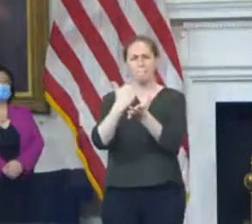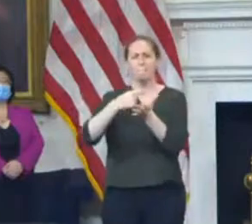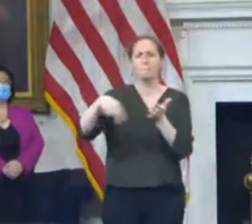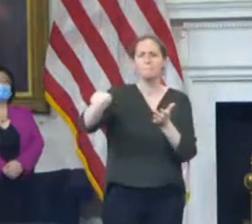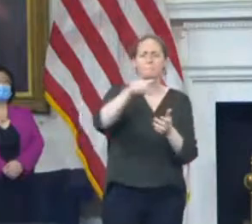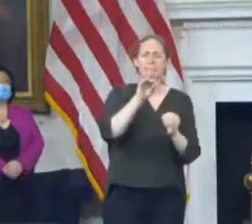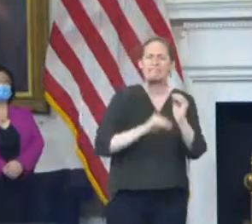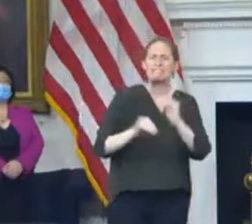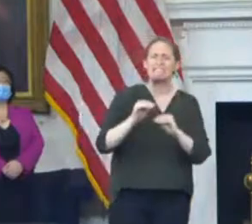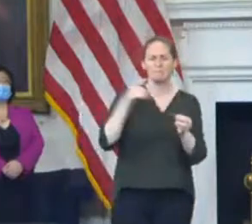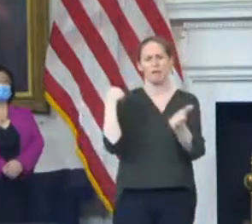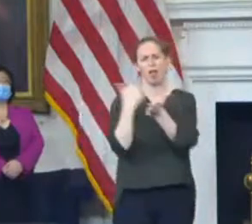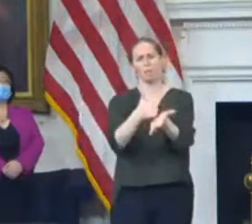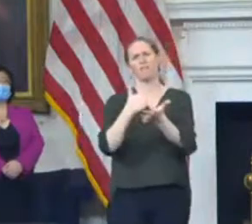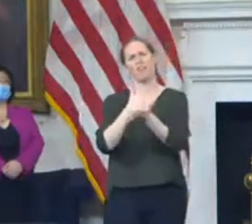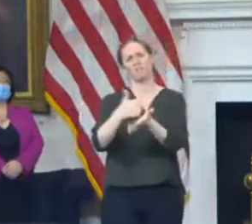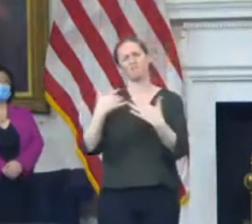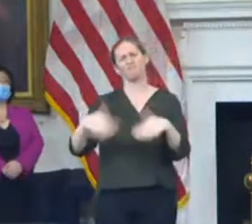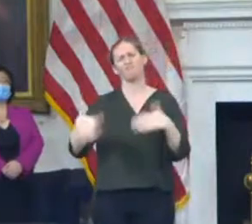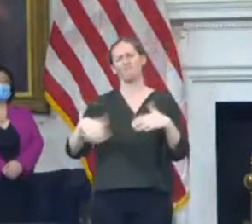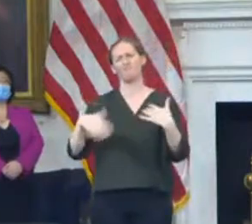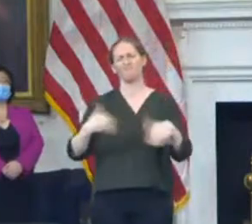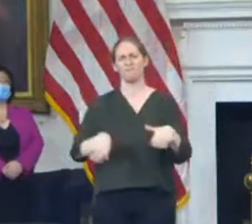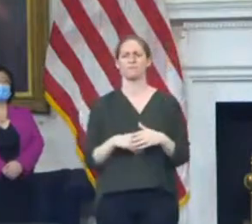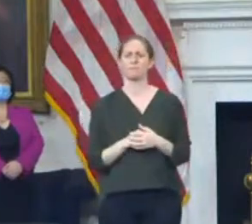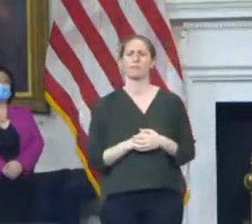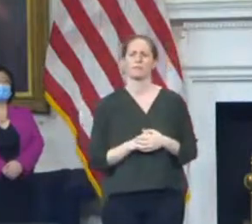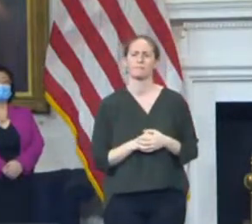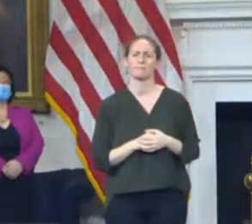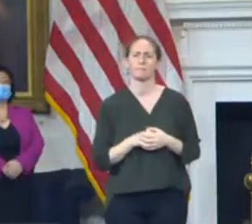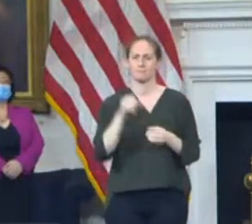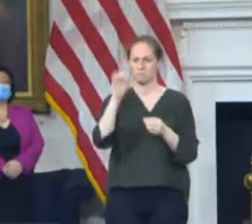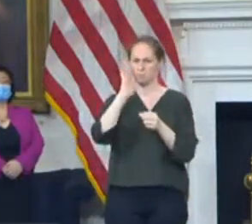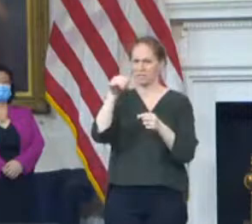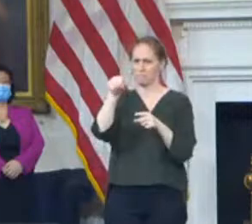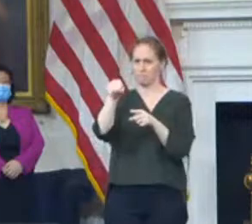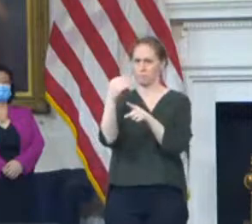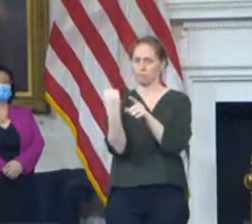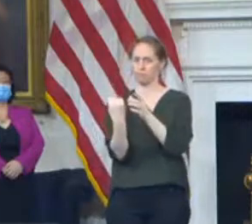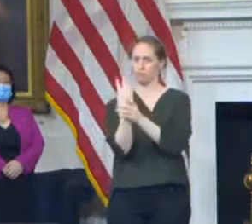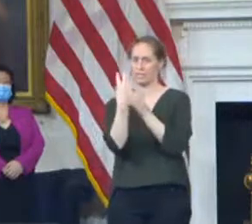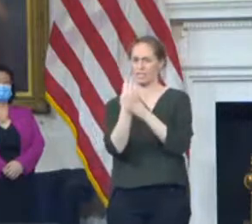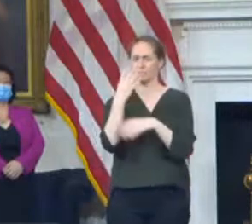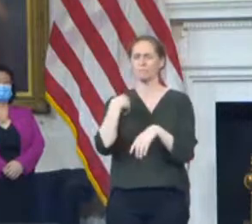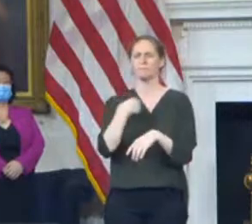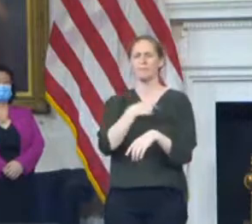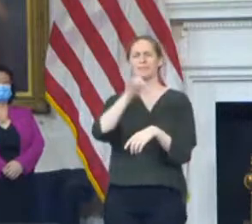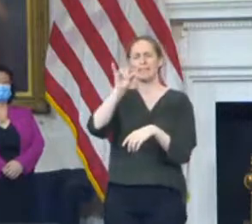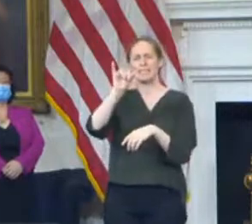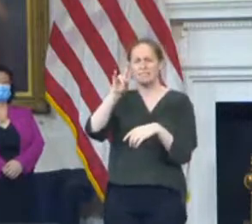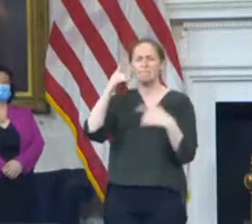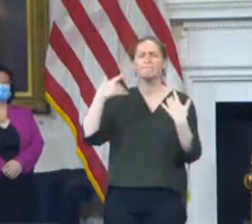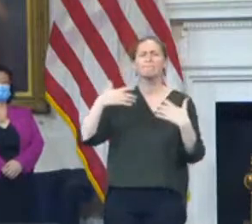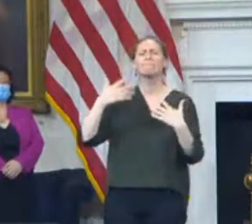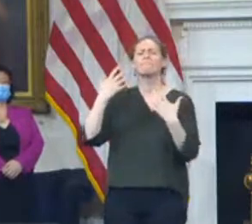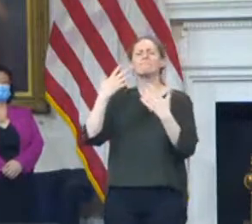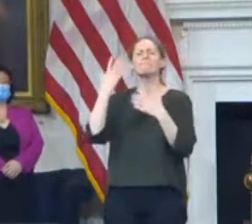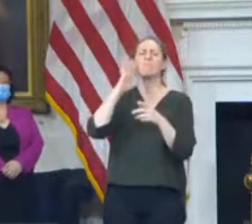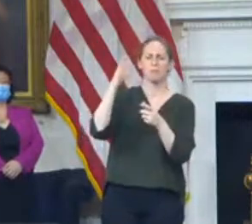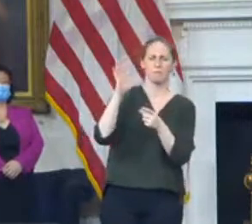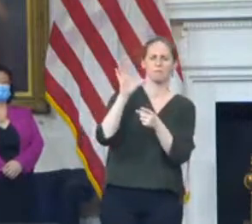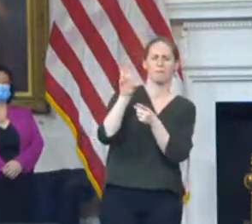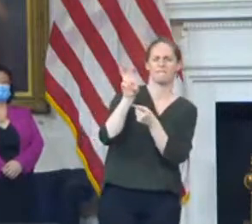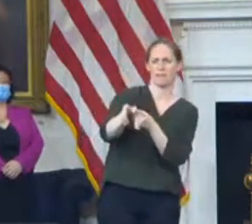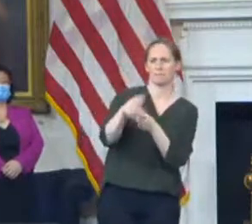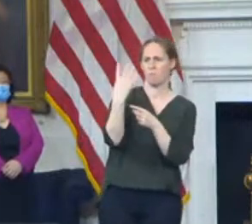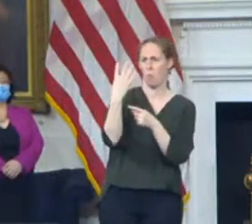help people in need. In order to bolster their efforts, this spring, the state invested another $4